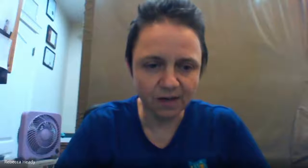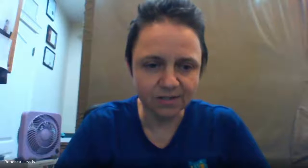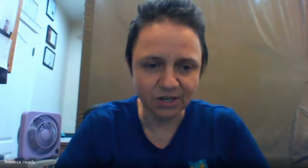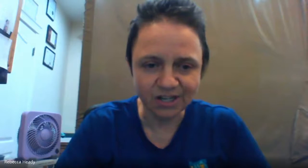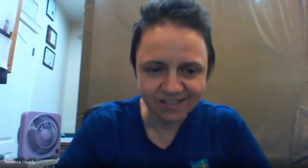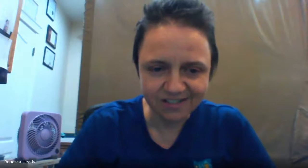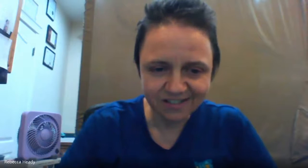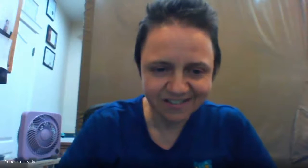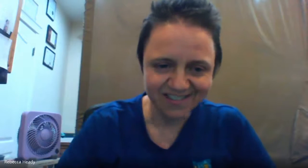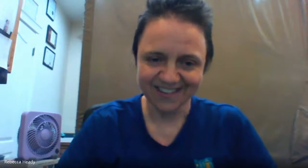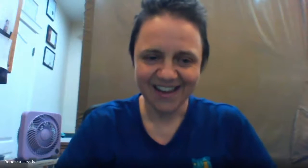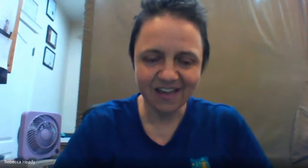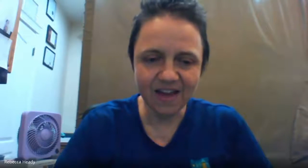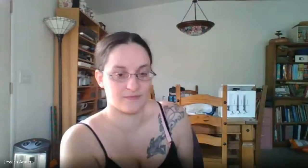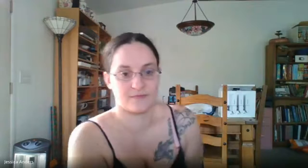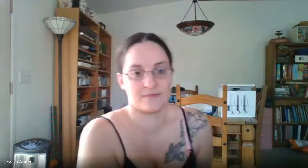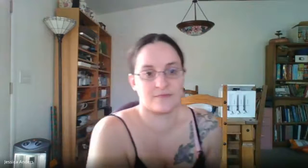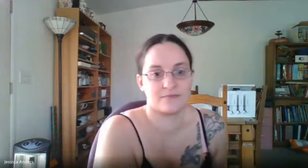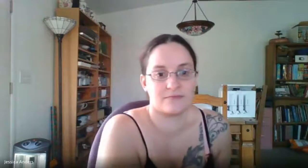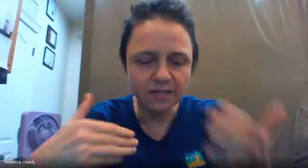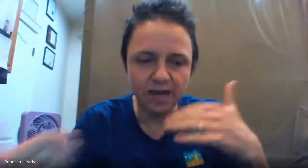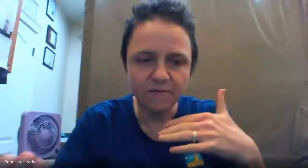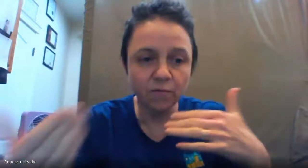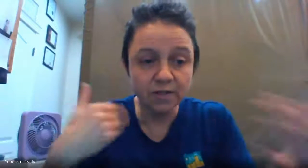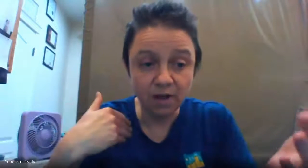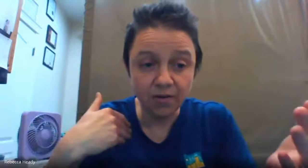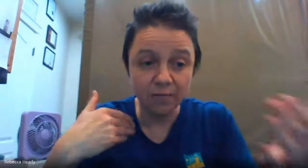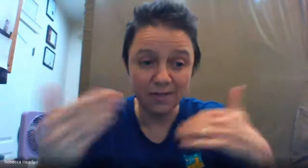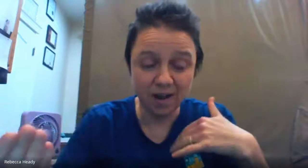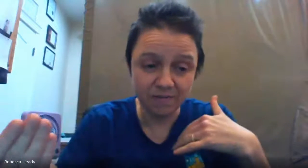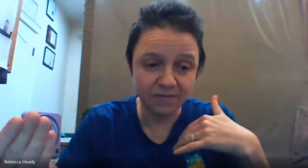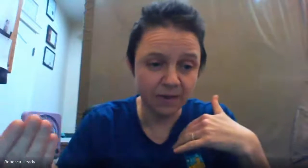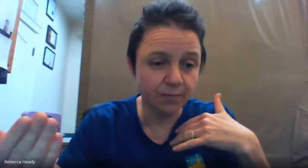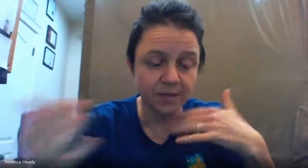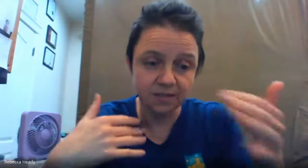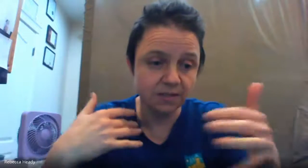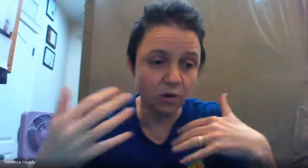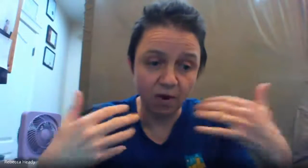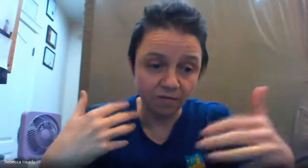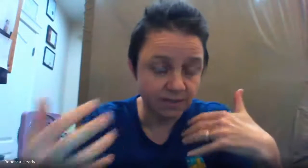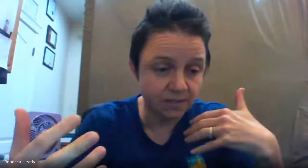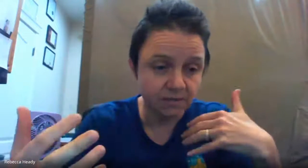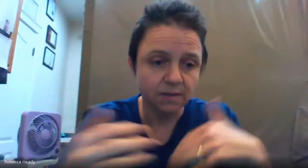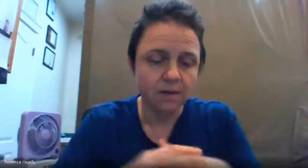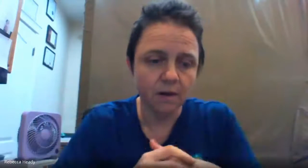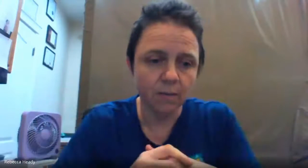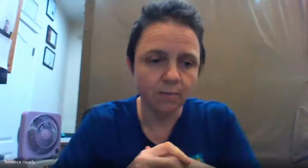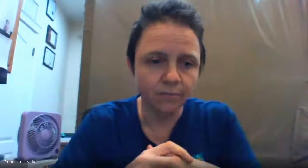I'll start. And then, you guys can have your voice on or voice off. It's your preference.